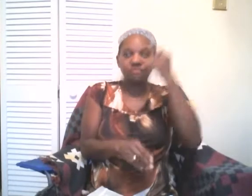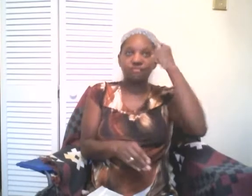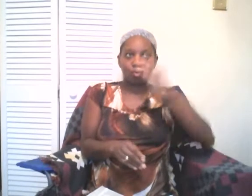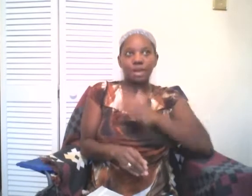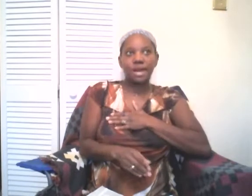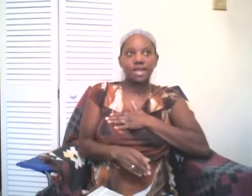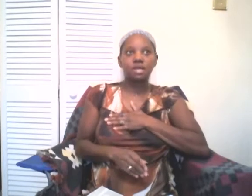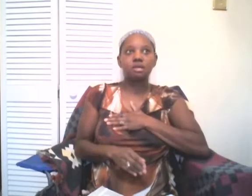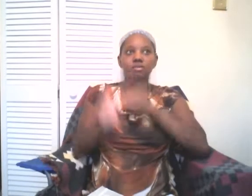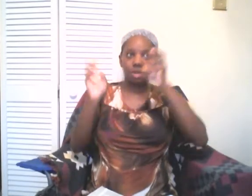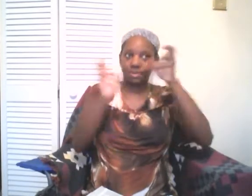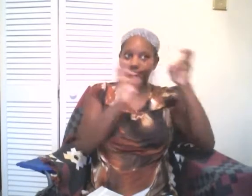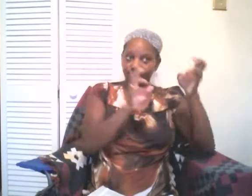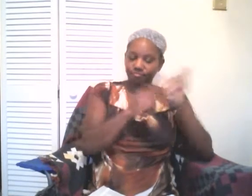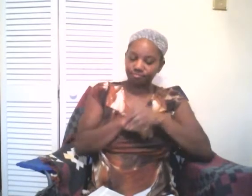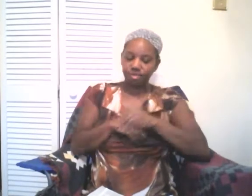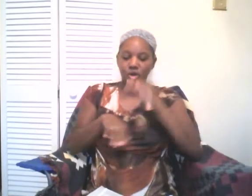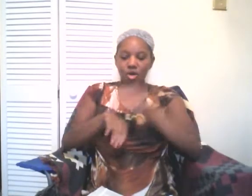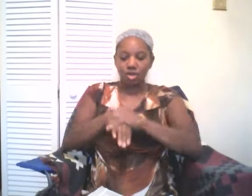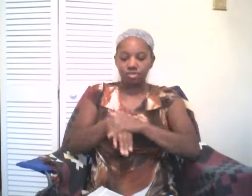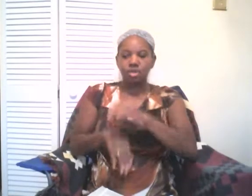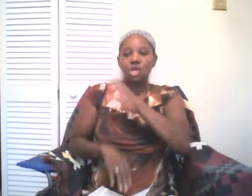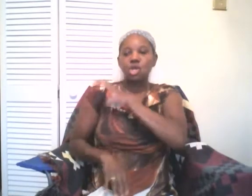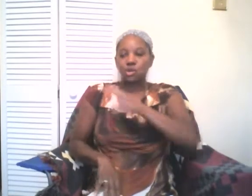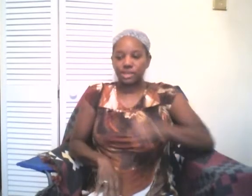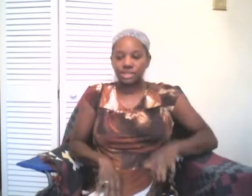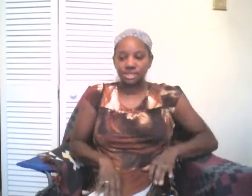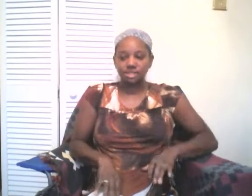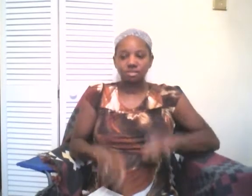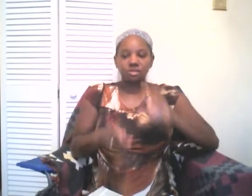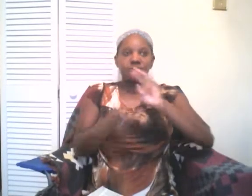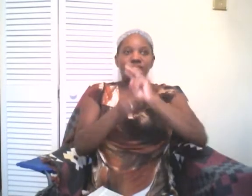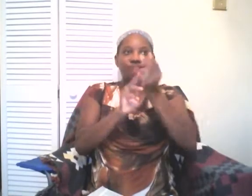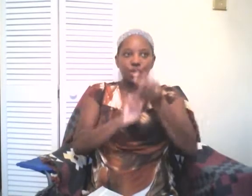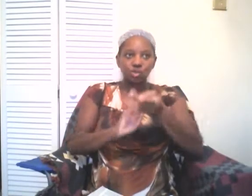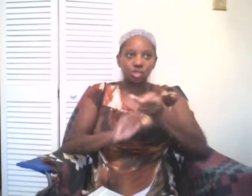for my topic on Christian versus